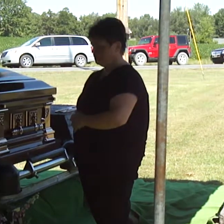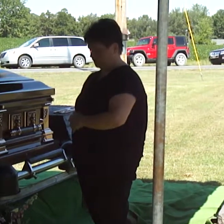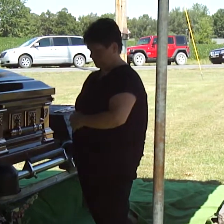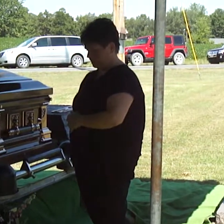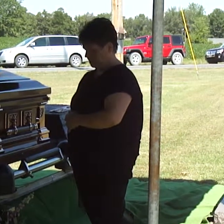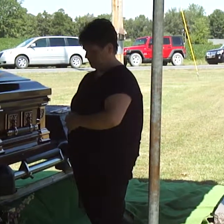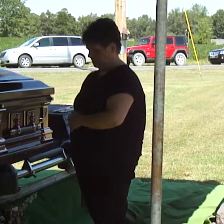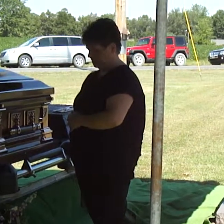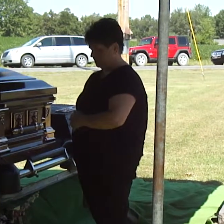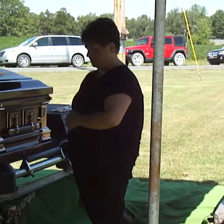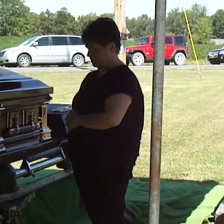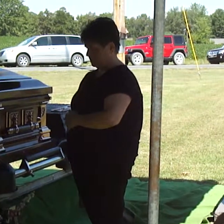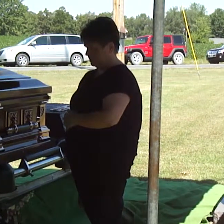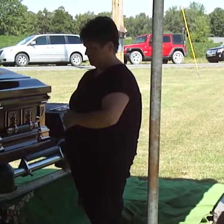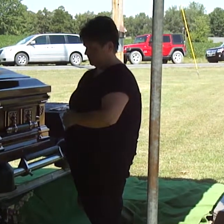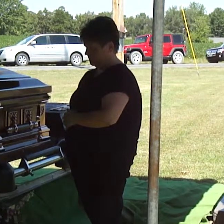dismissed.